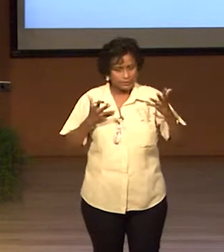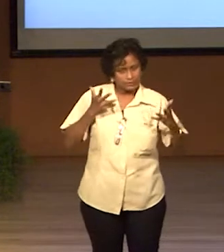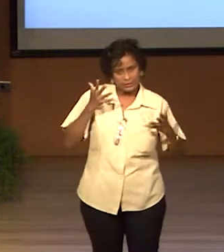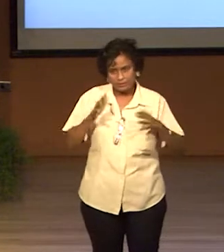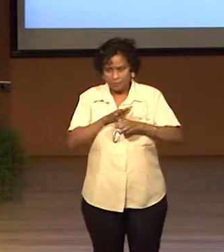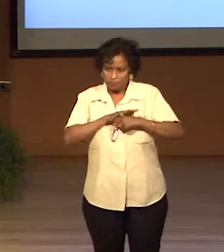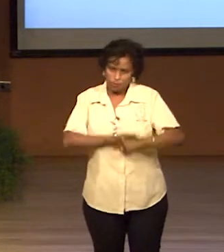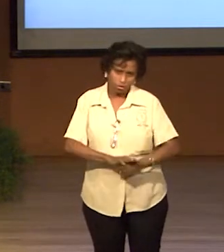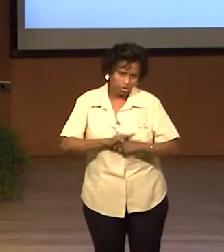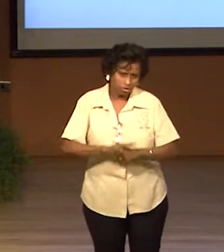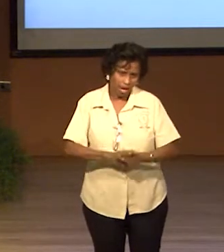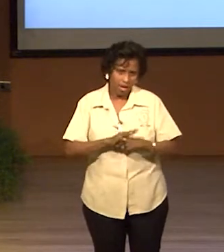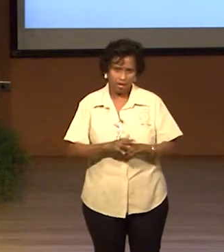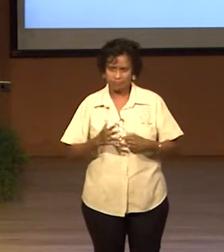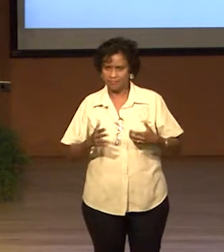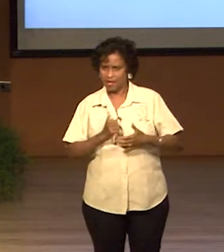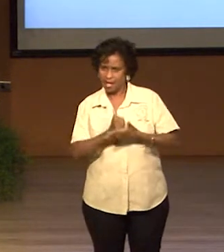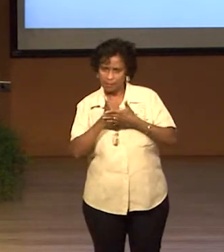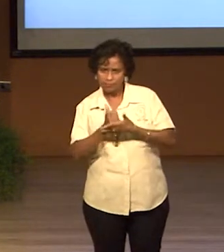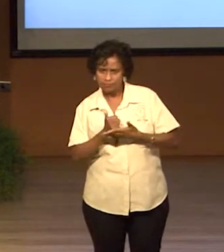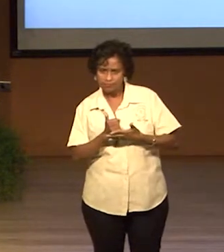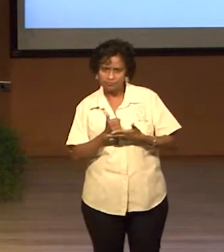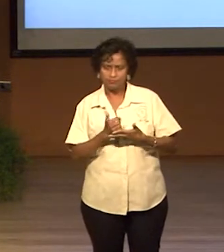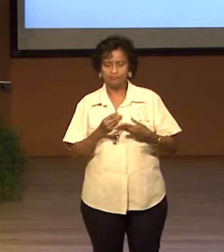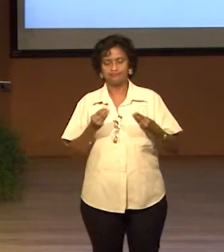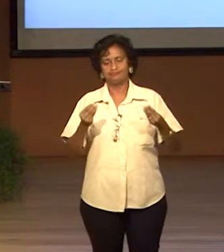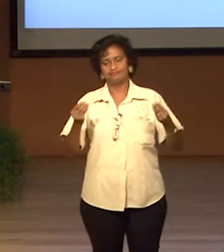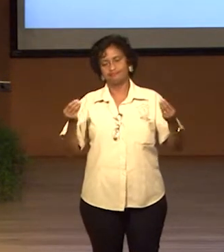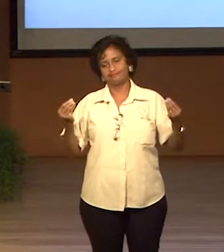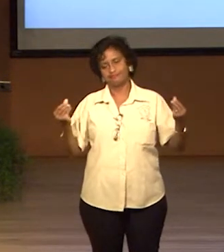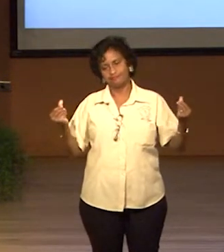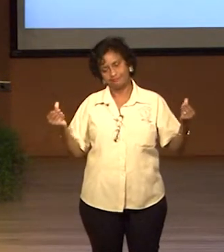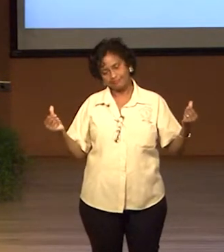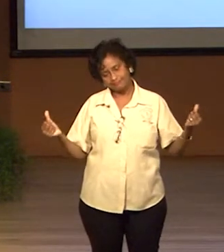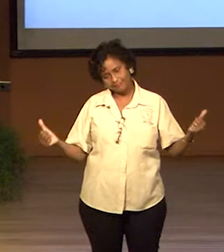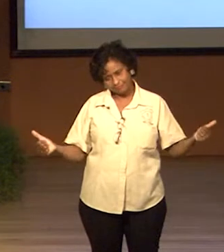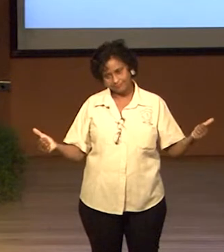either has become